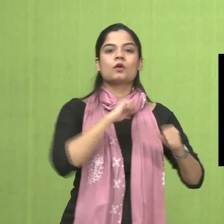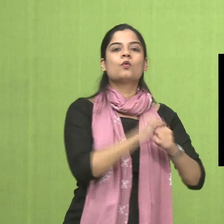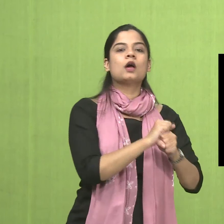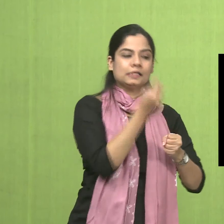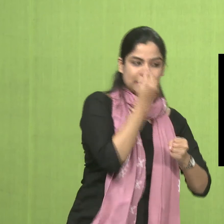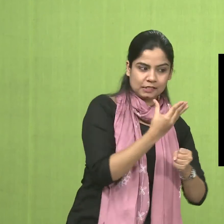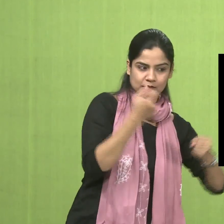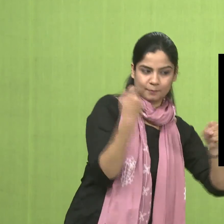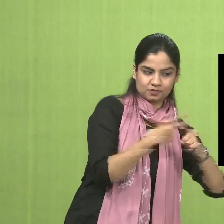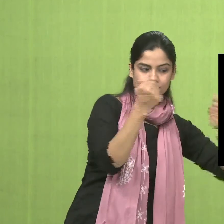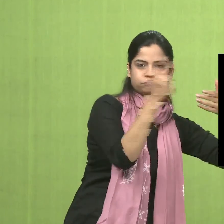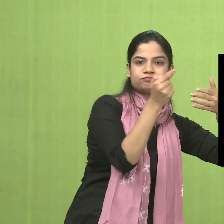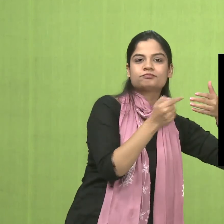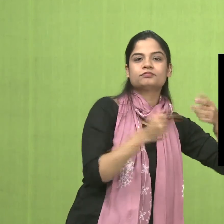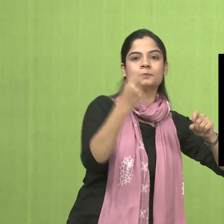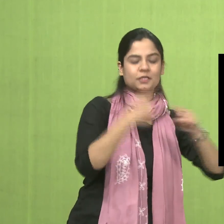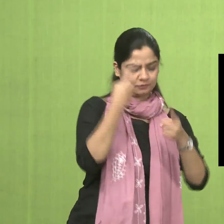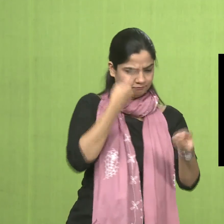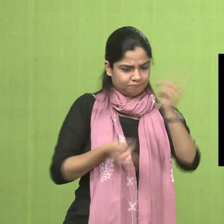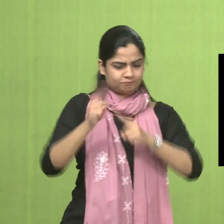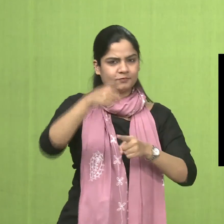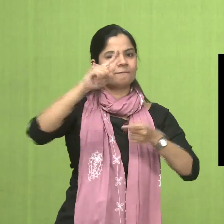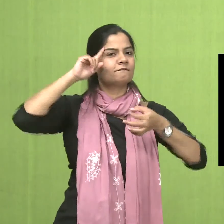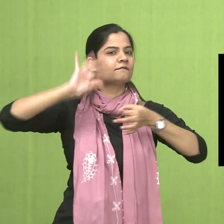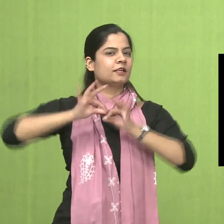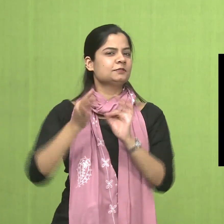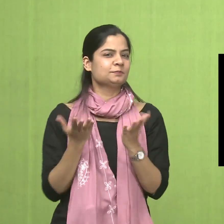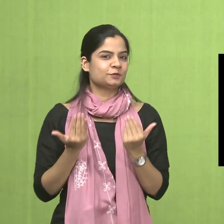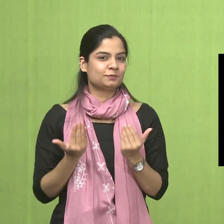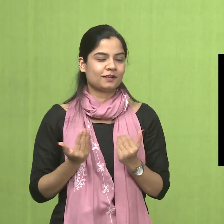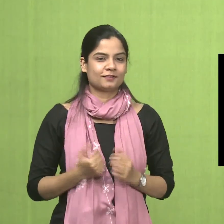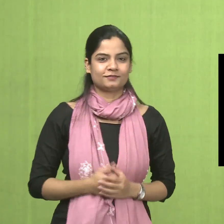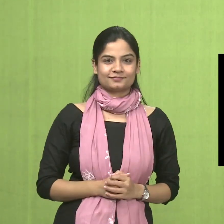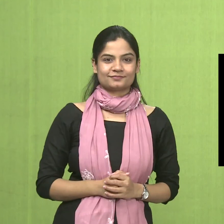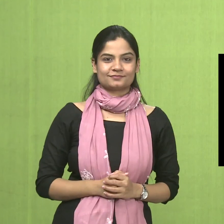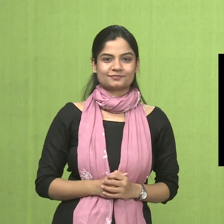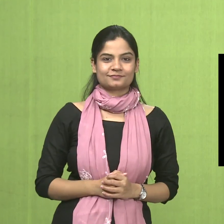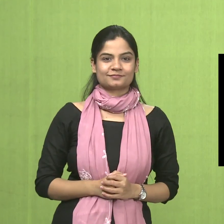suit well? Thank you.